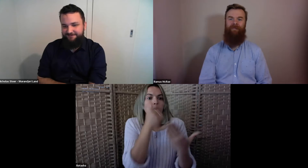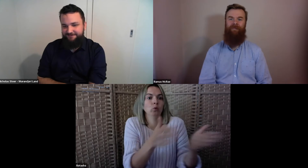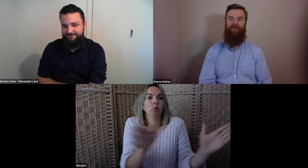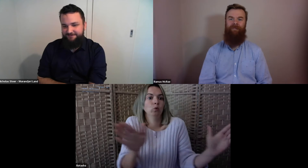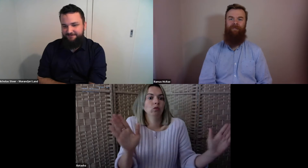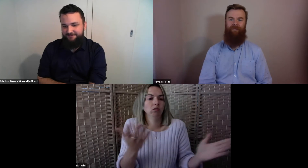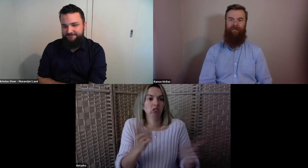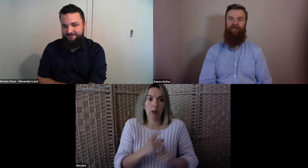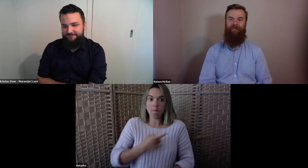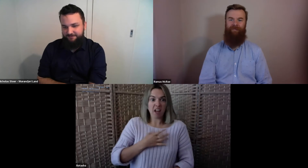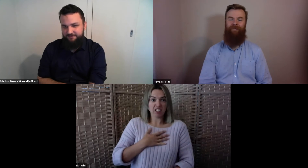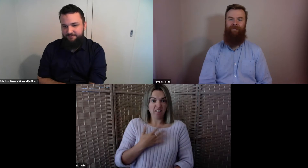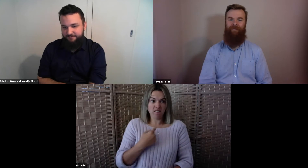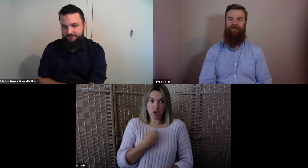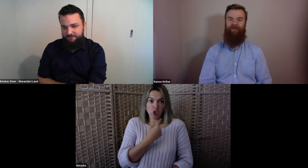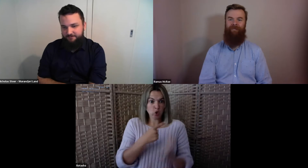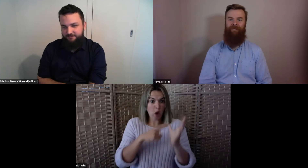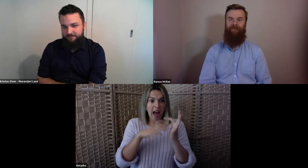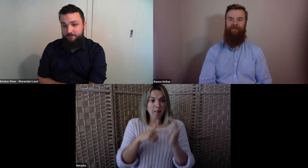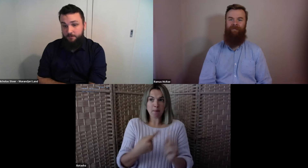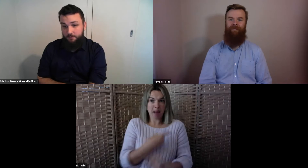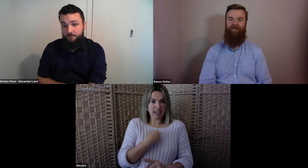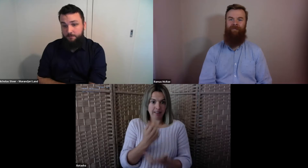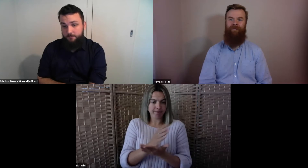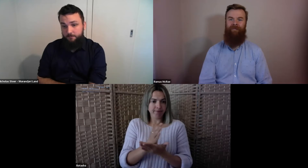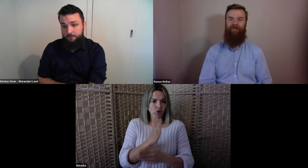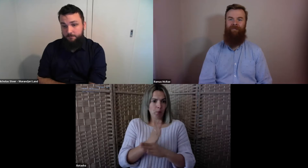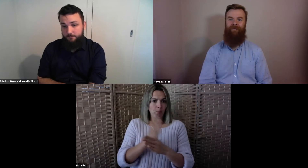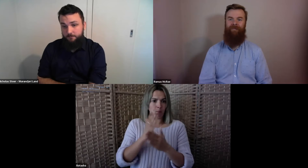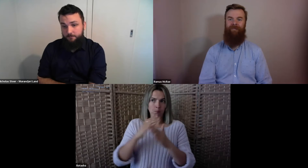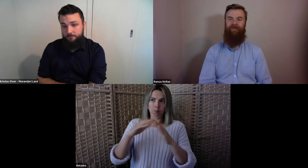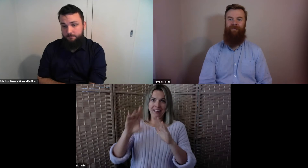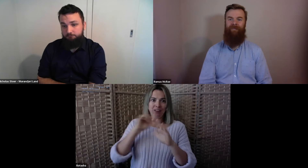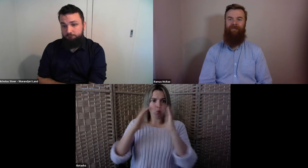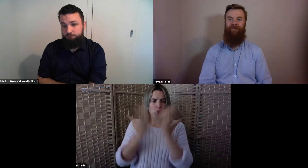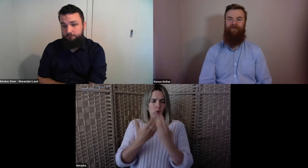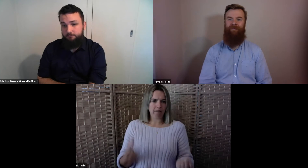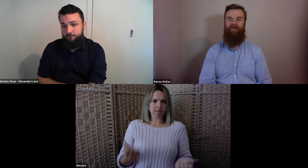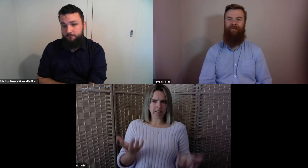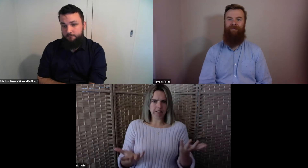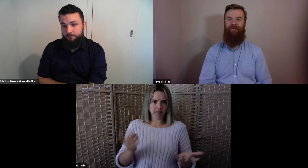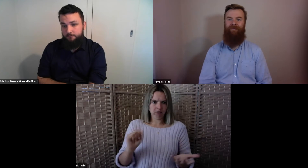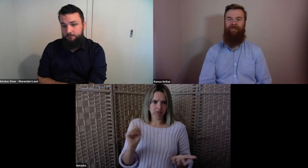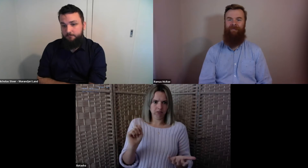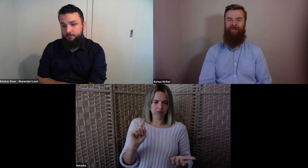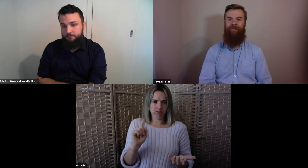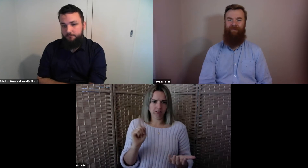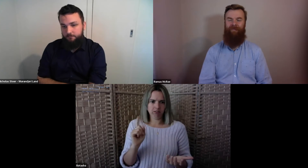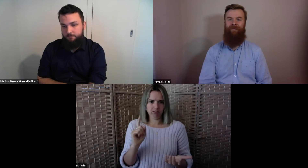It's about a go get 'em attitude, can do attitude, that you're able to